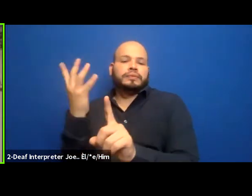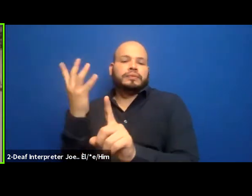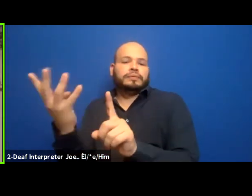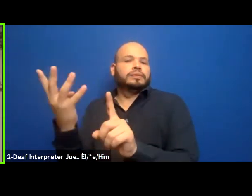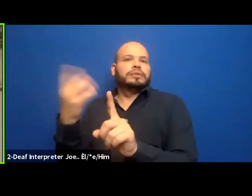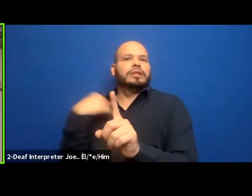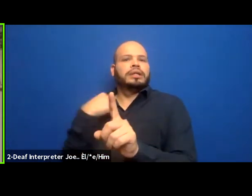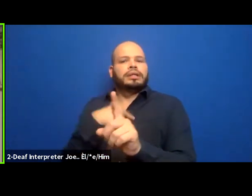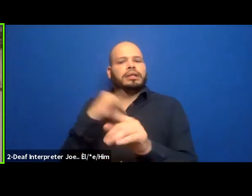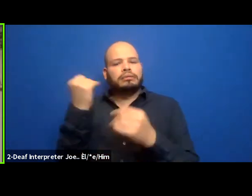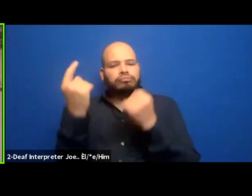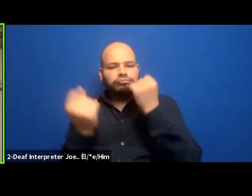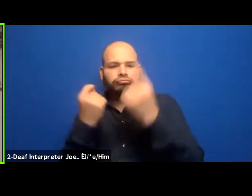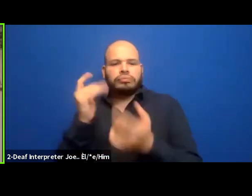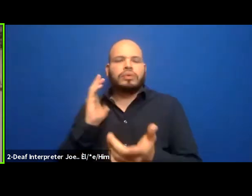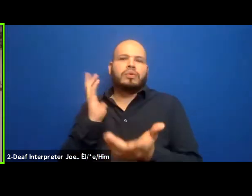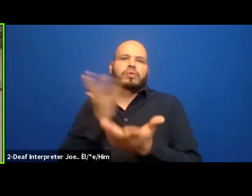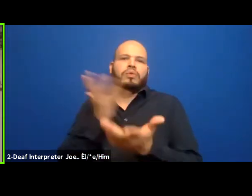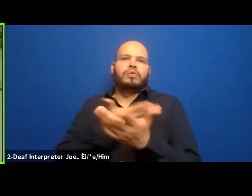So thank you.